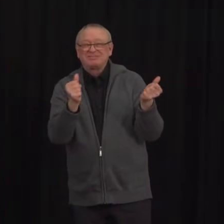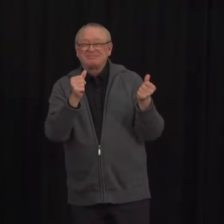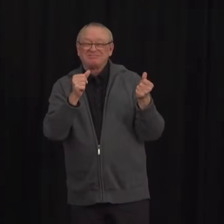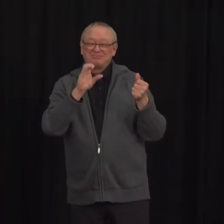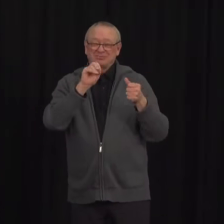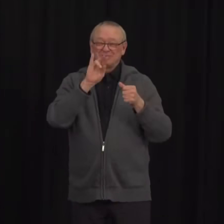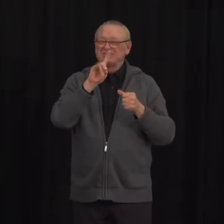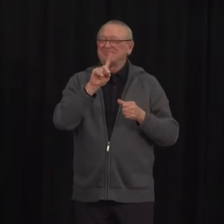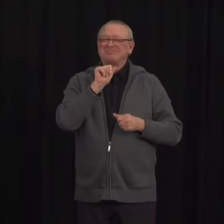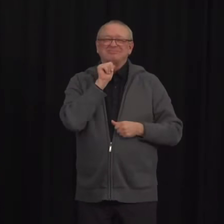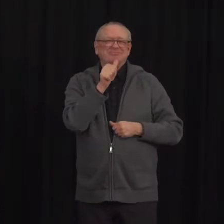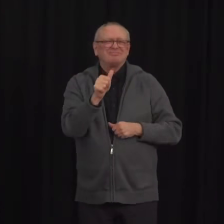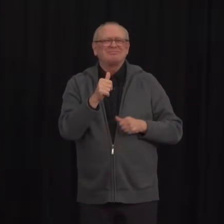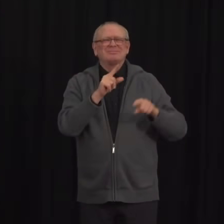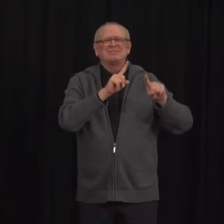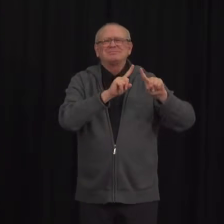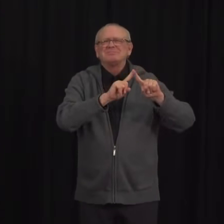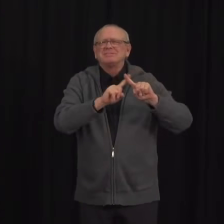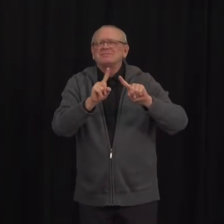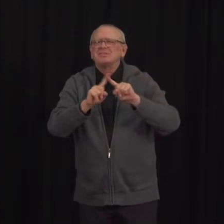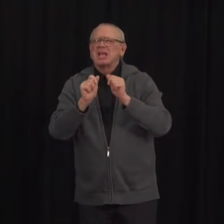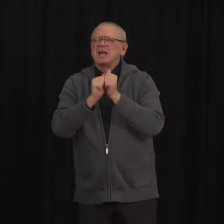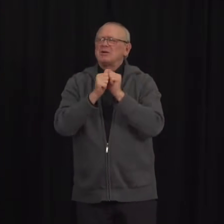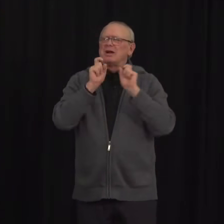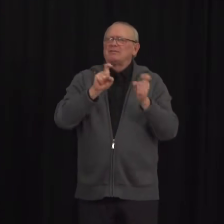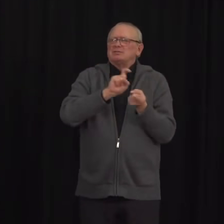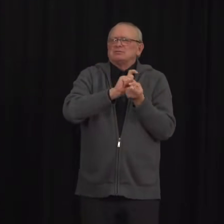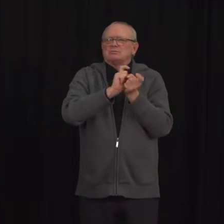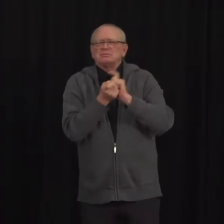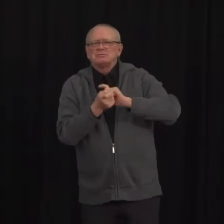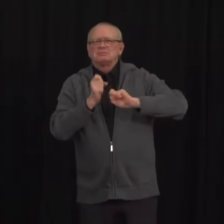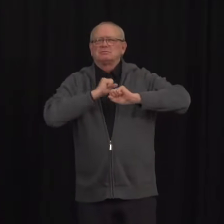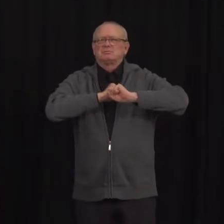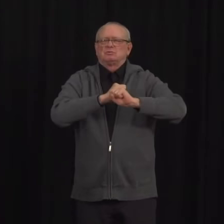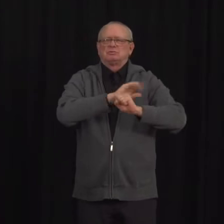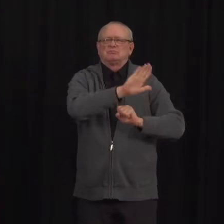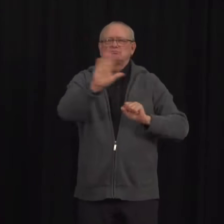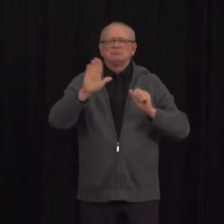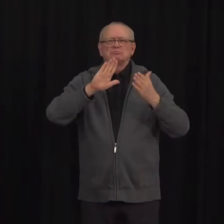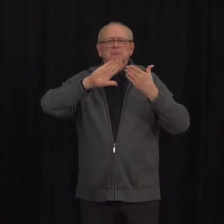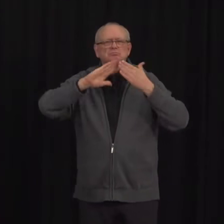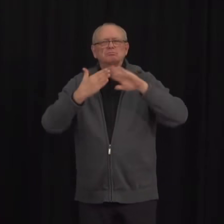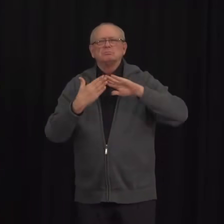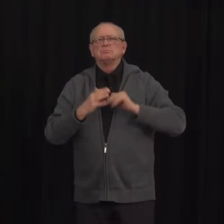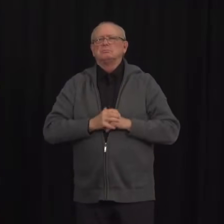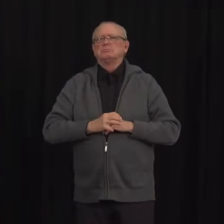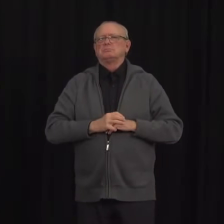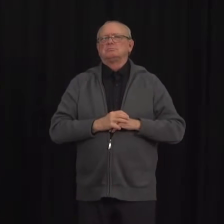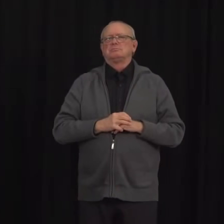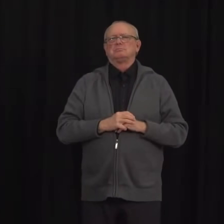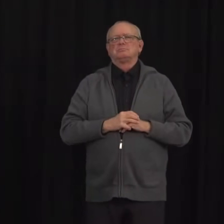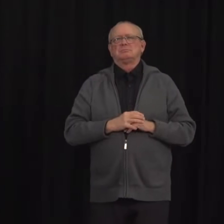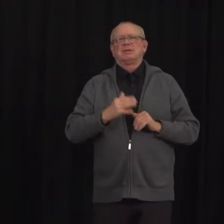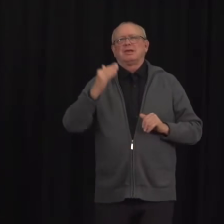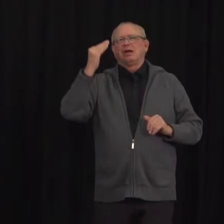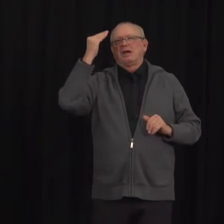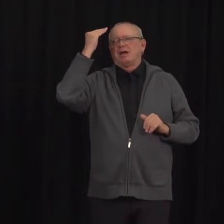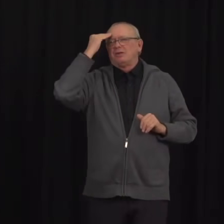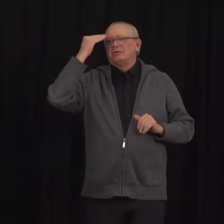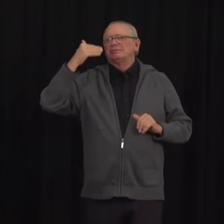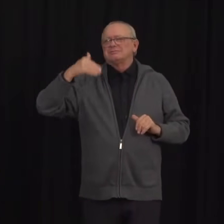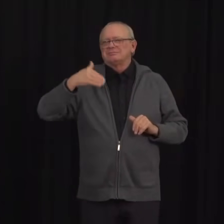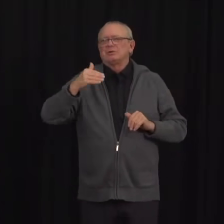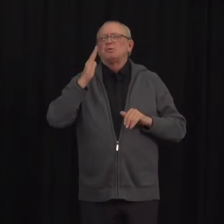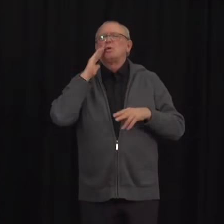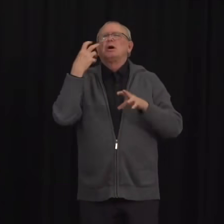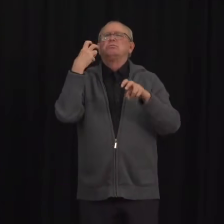are many ways to step up to the challenge and protect our communities. I know this next while will be challenging, but as